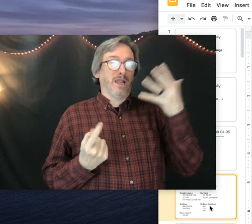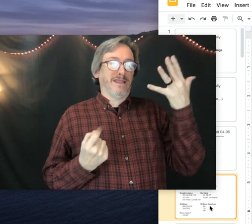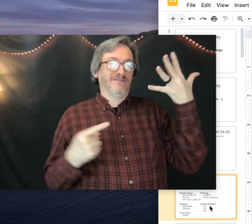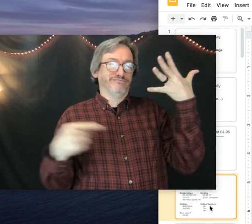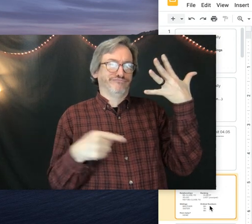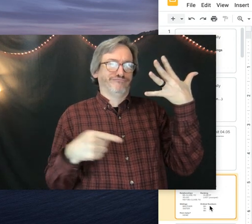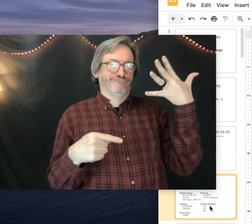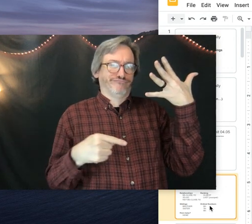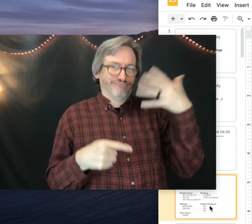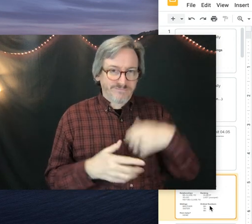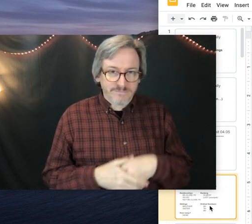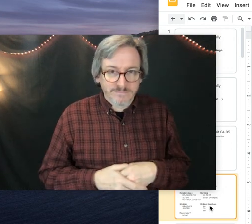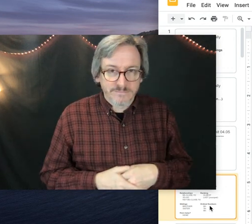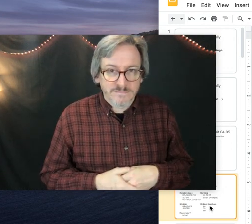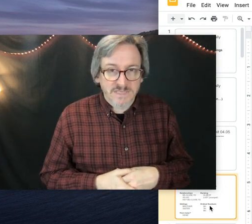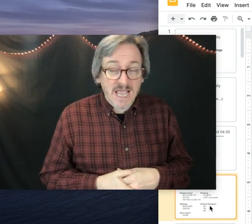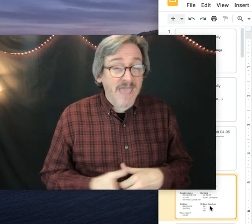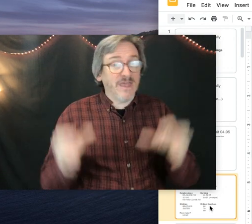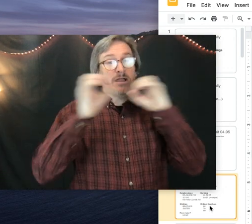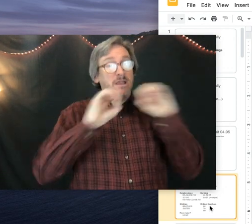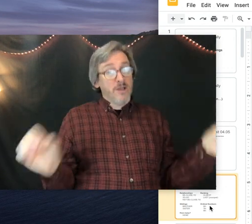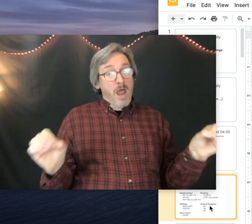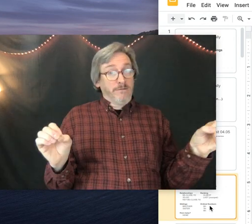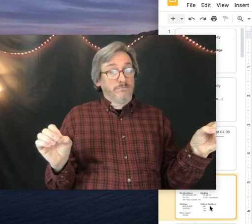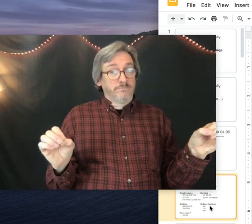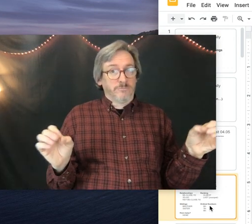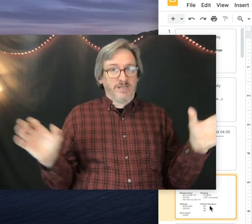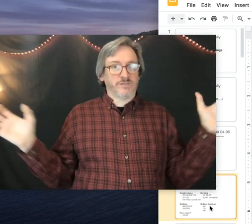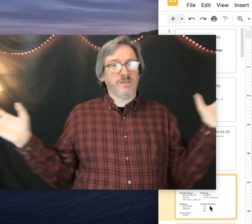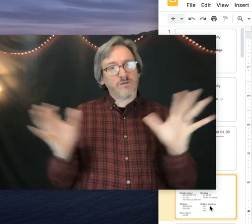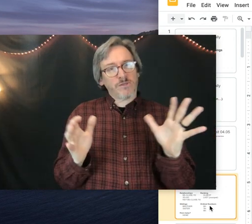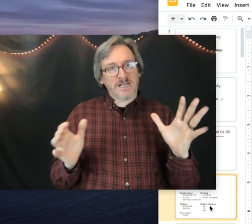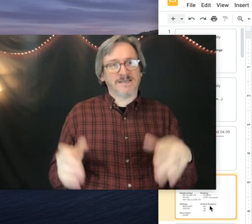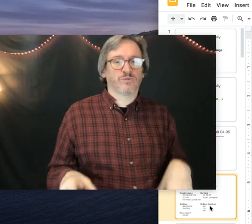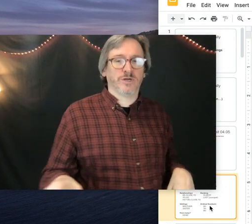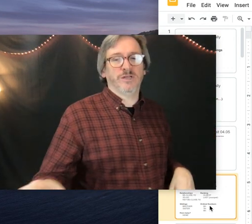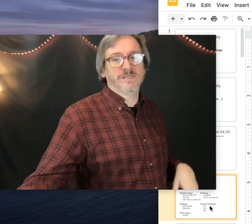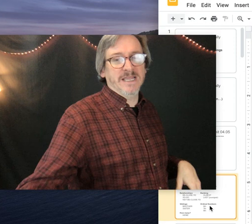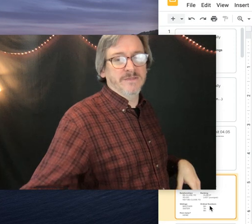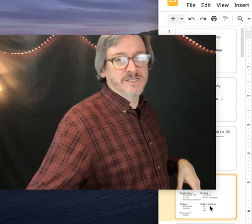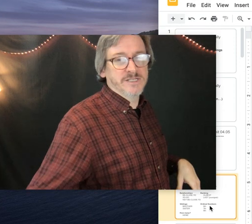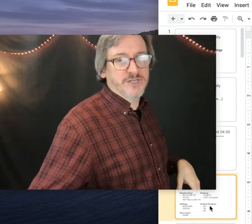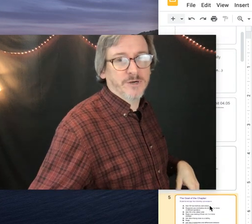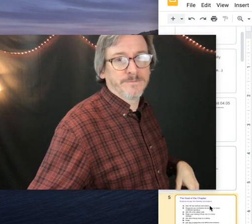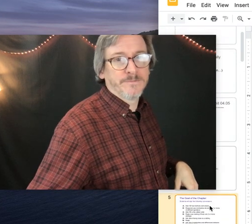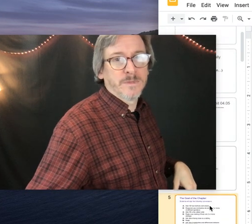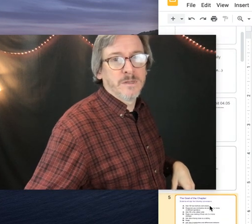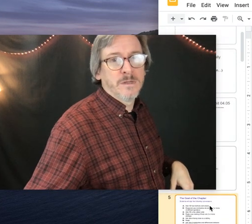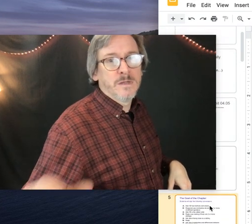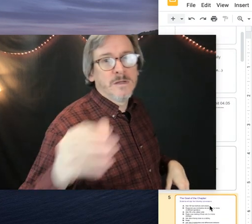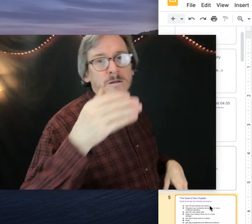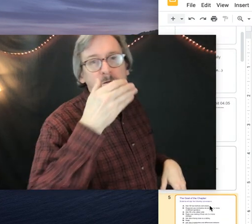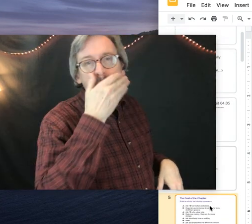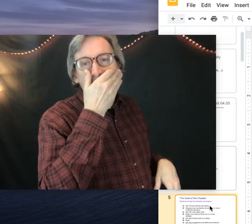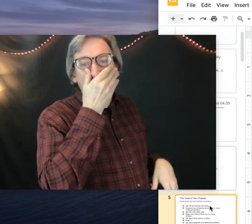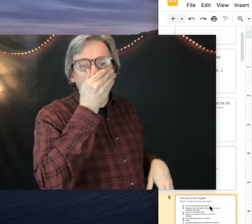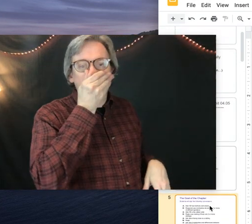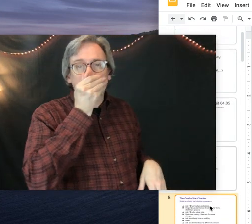number 11. And then none, right? So these are all the concepts we're going to use in this chapter.